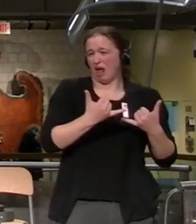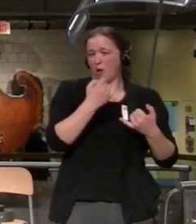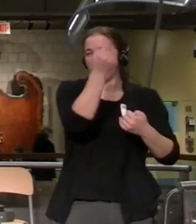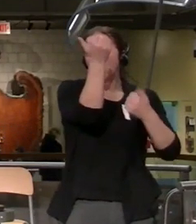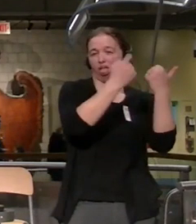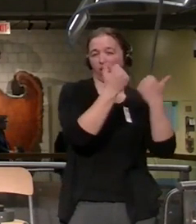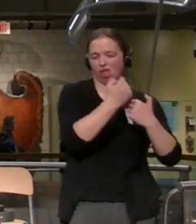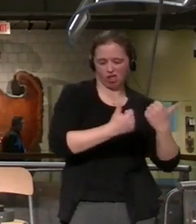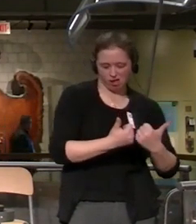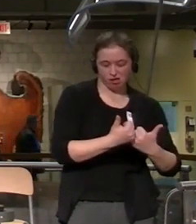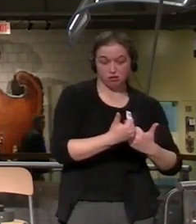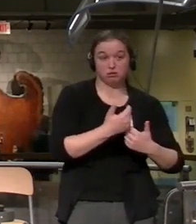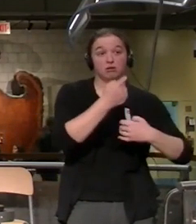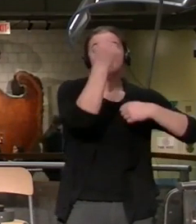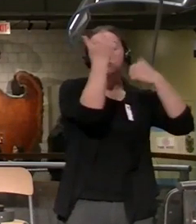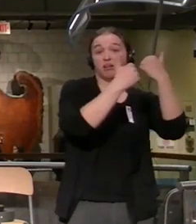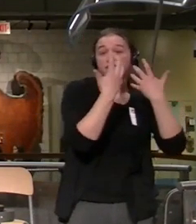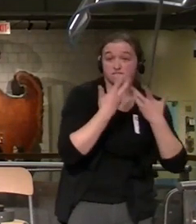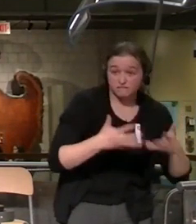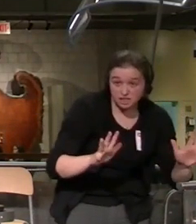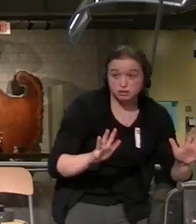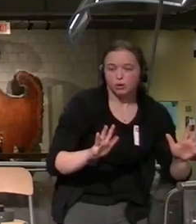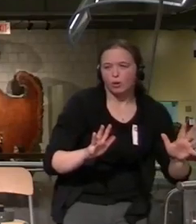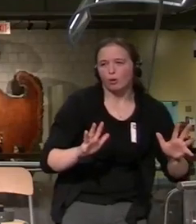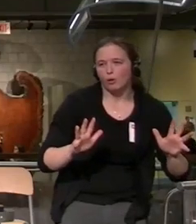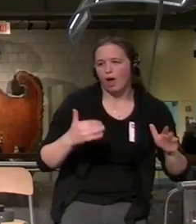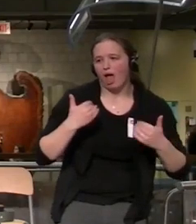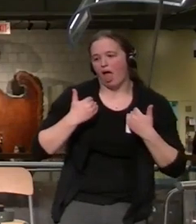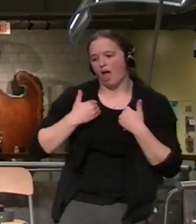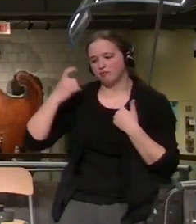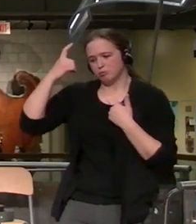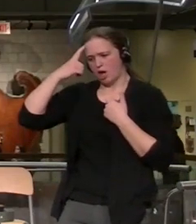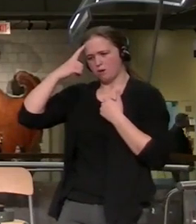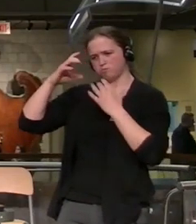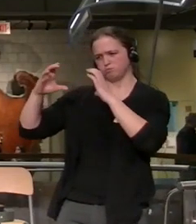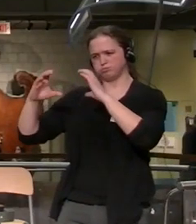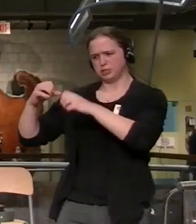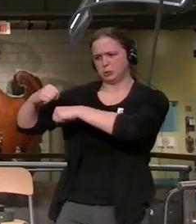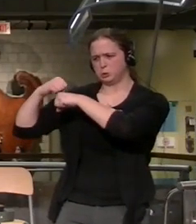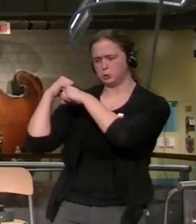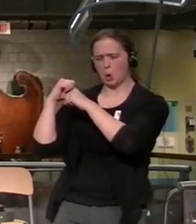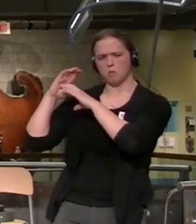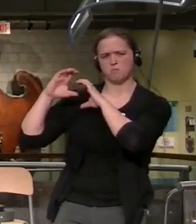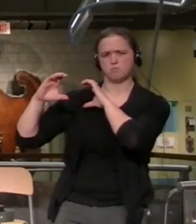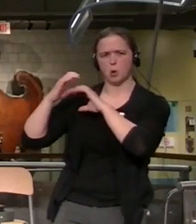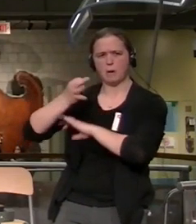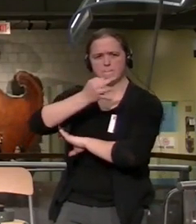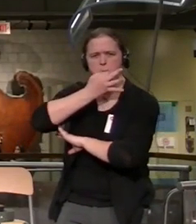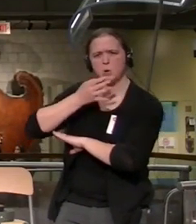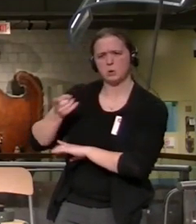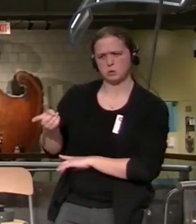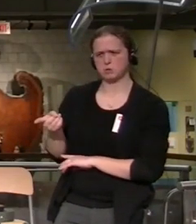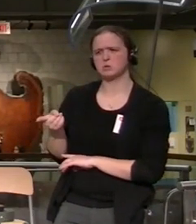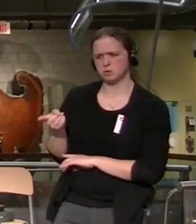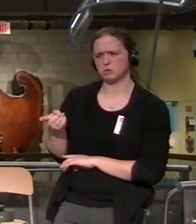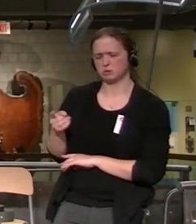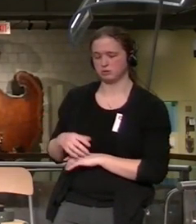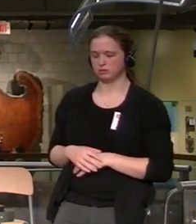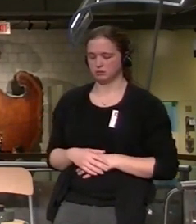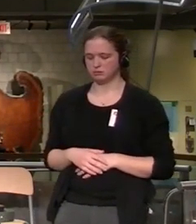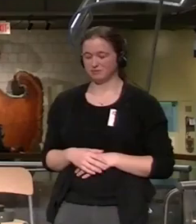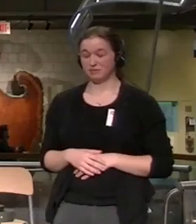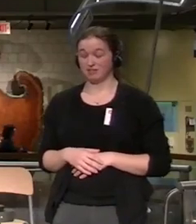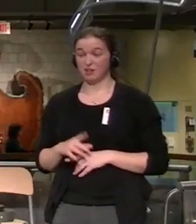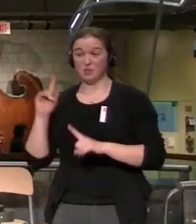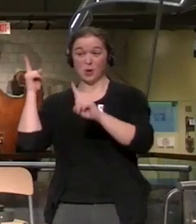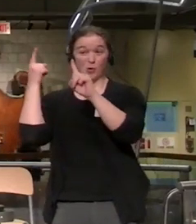have this lean, mean brain that's a really good communicator and can hopefully, the goal of adolescence is to become a good decision maker so